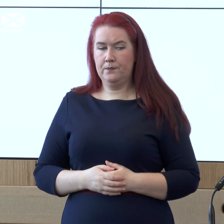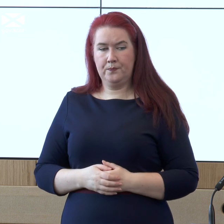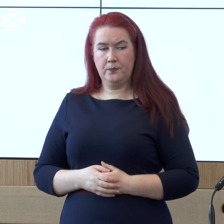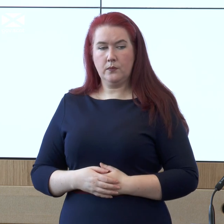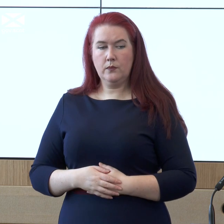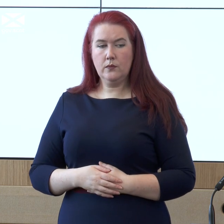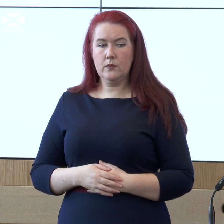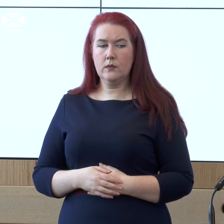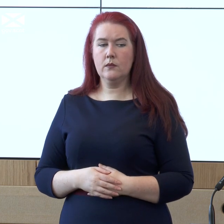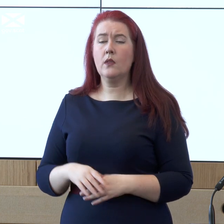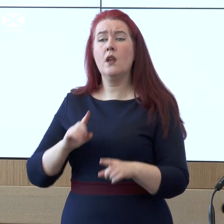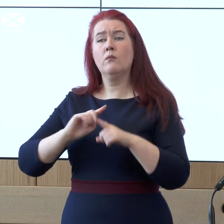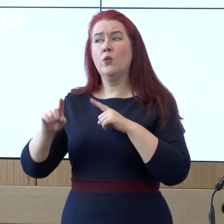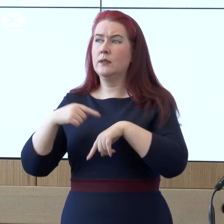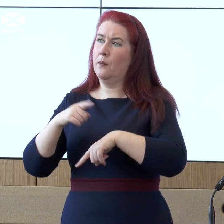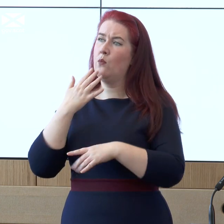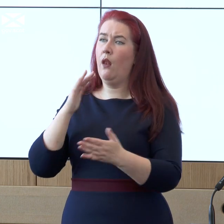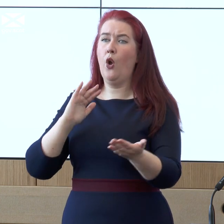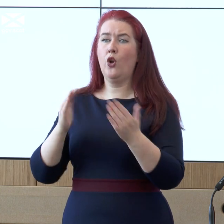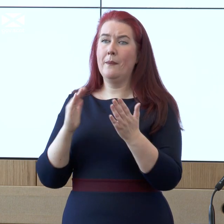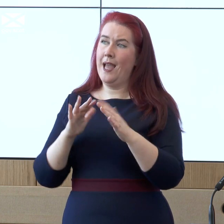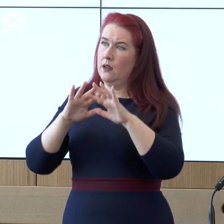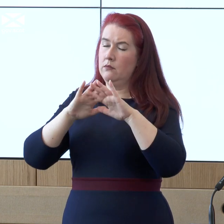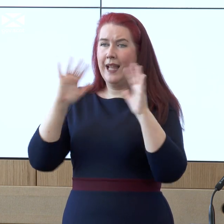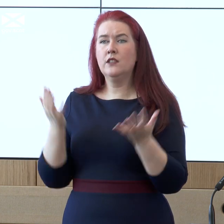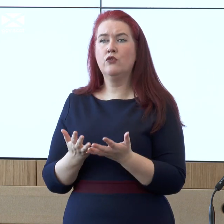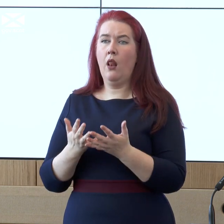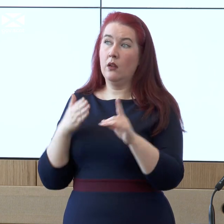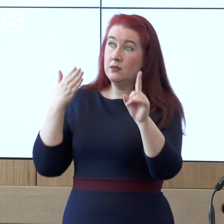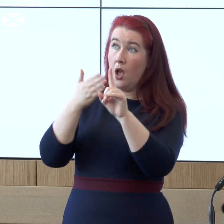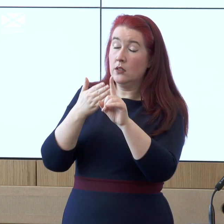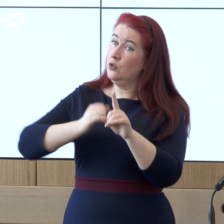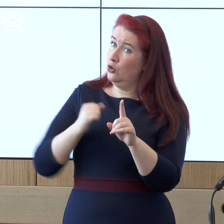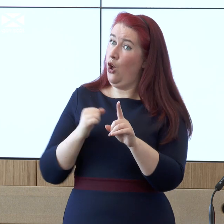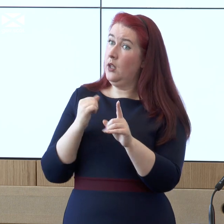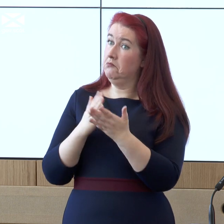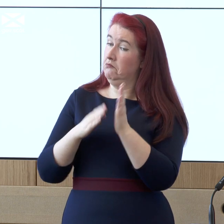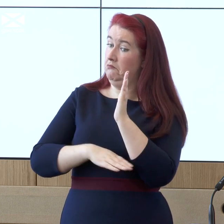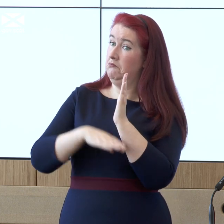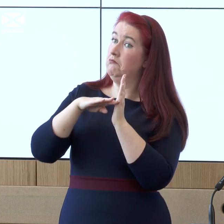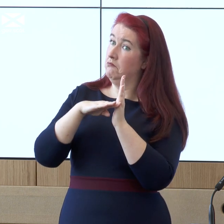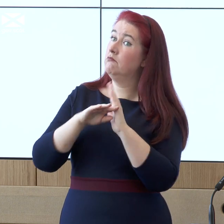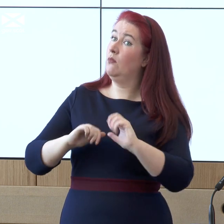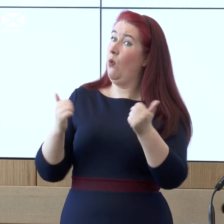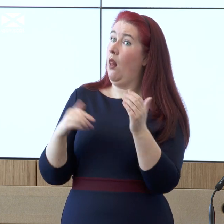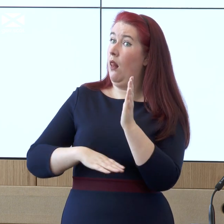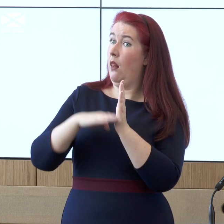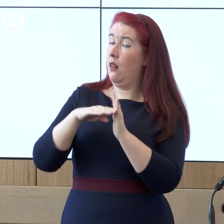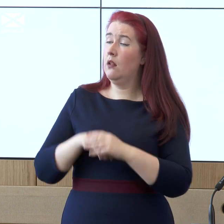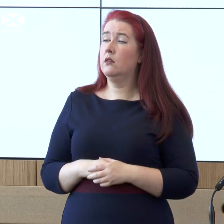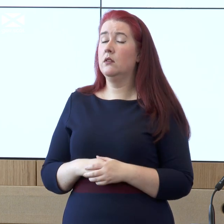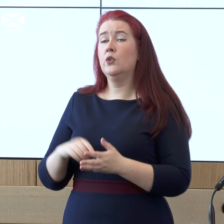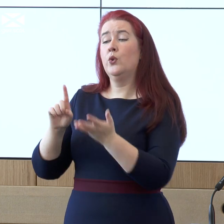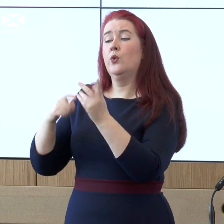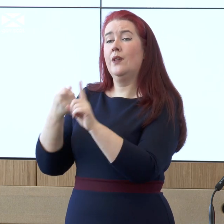most comparisons of international climate targets, Scotland does rank very well indeed. The UK Committee on